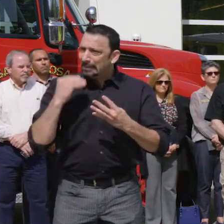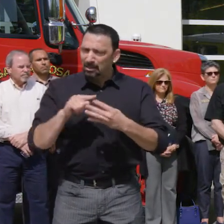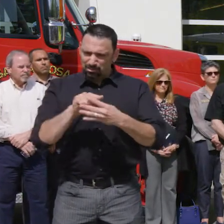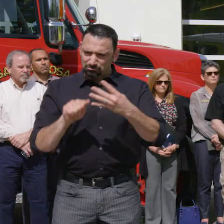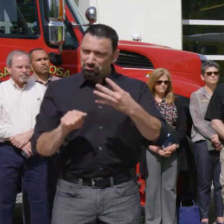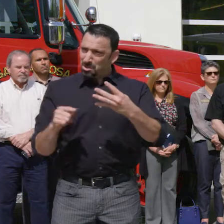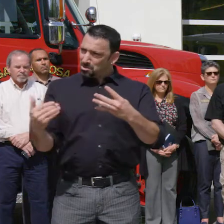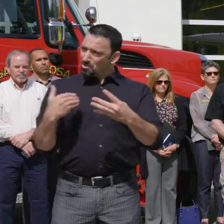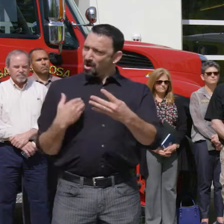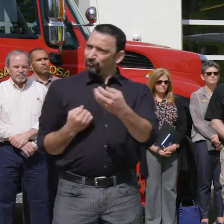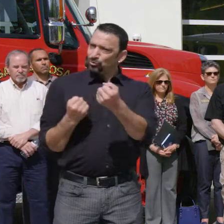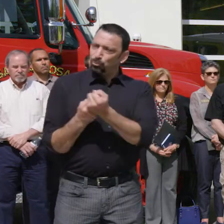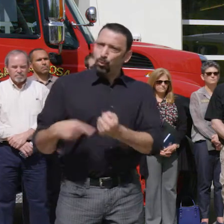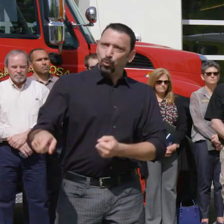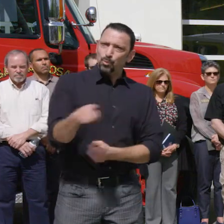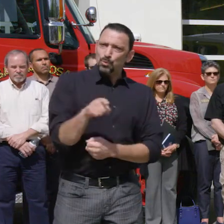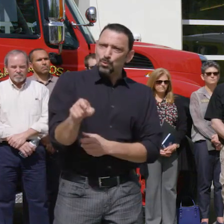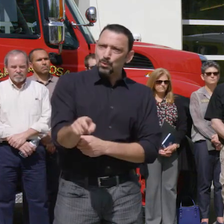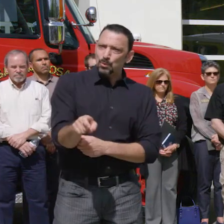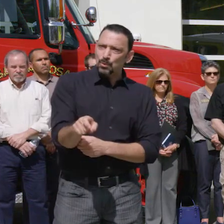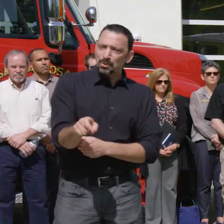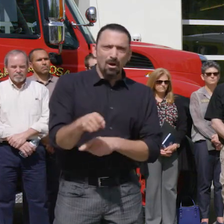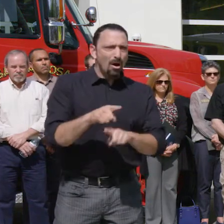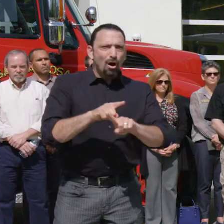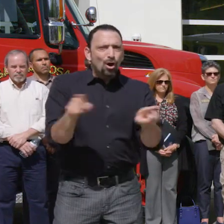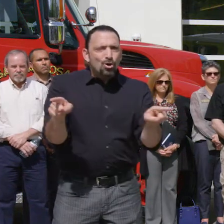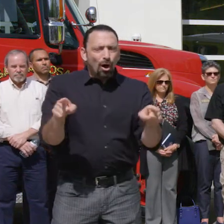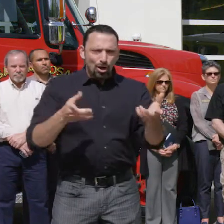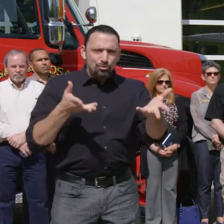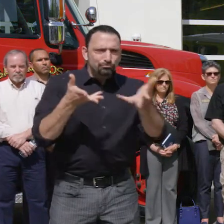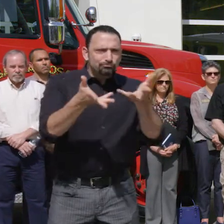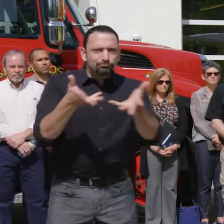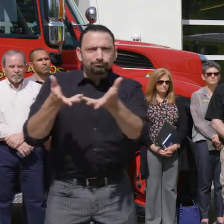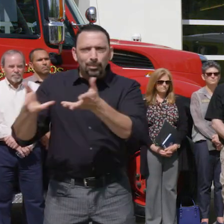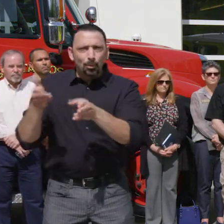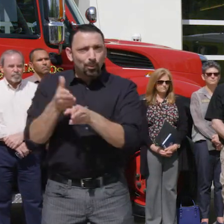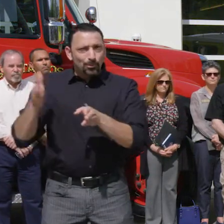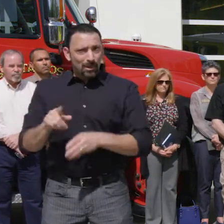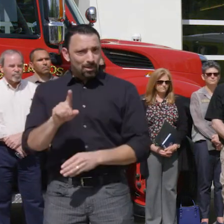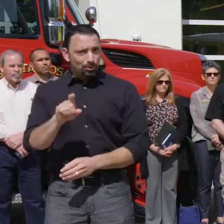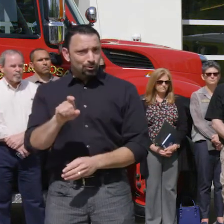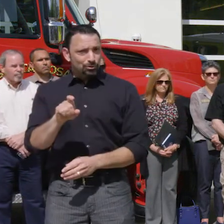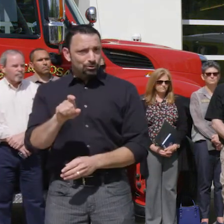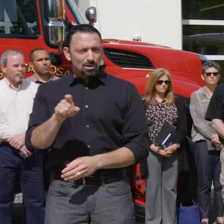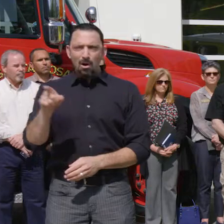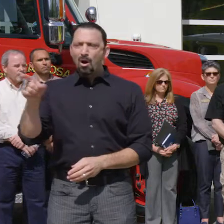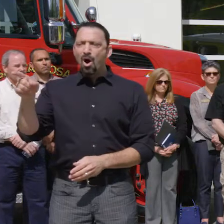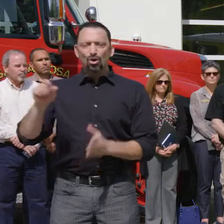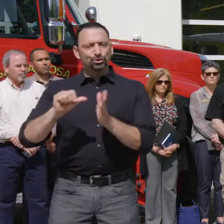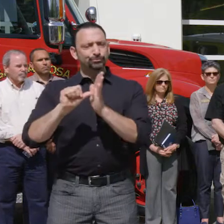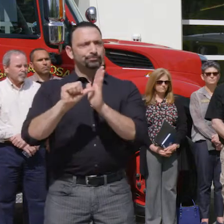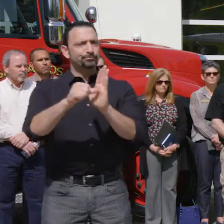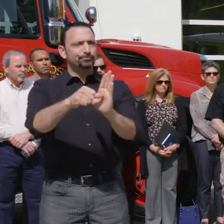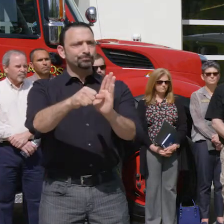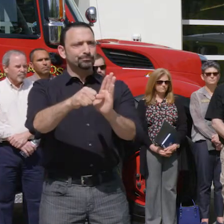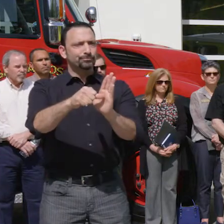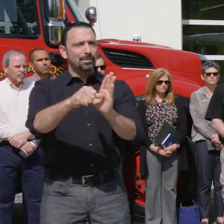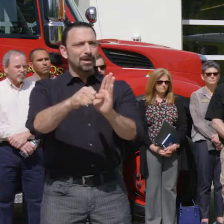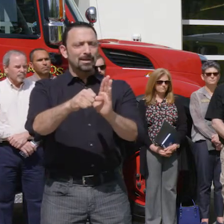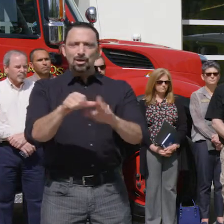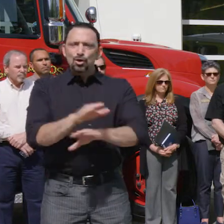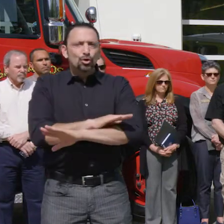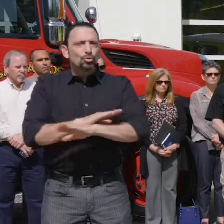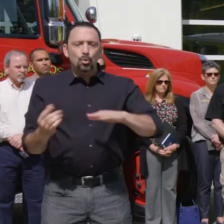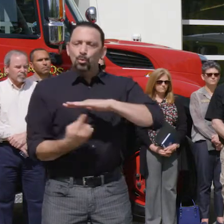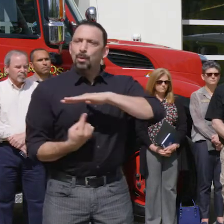the support you need? Are you talking to your neighbors? She stressed the importance of not being